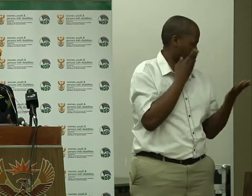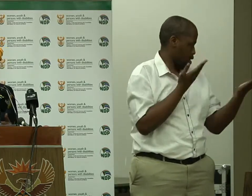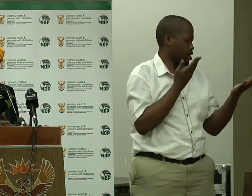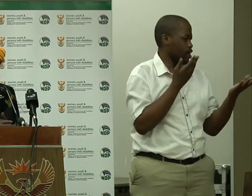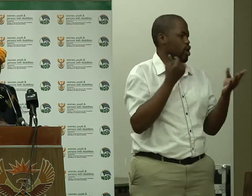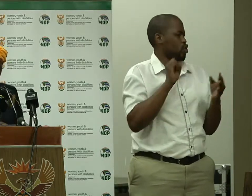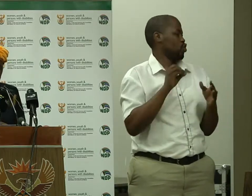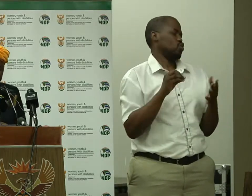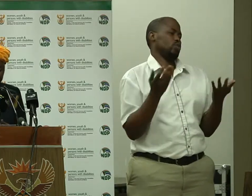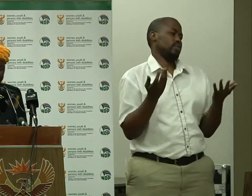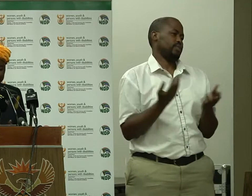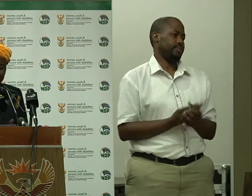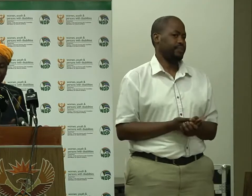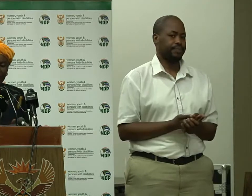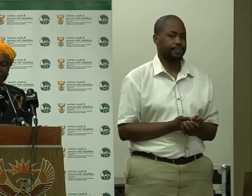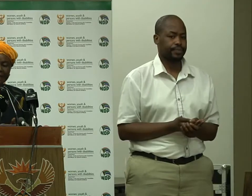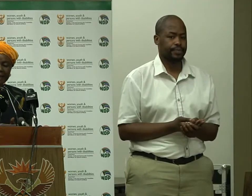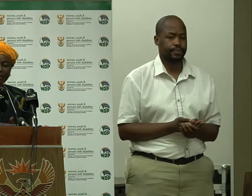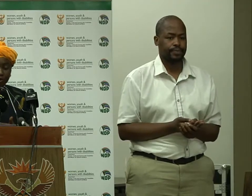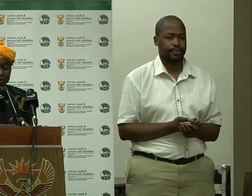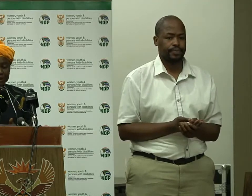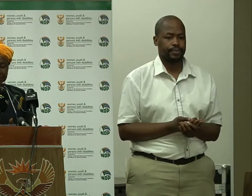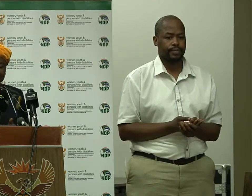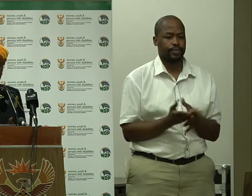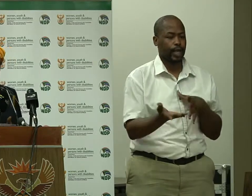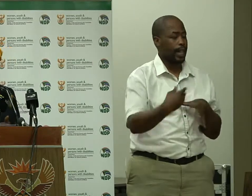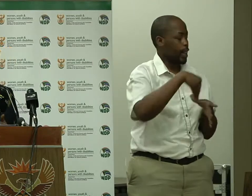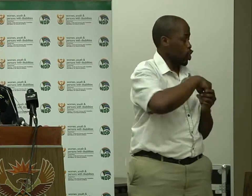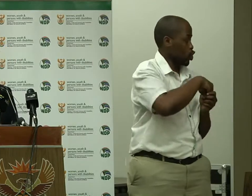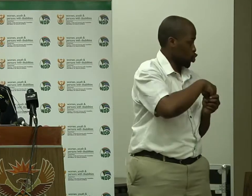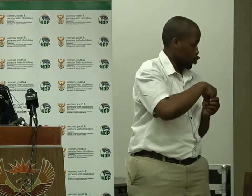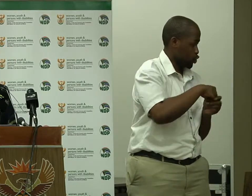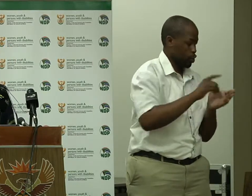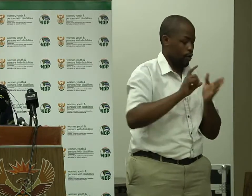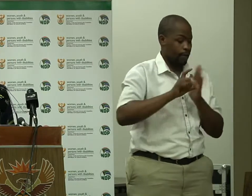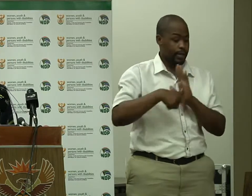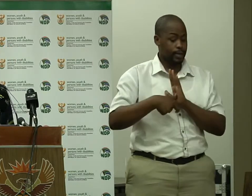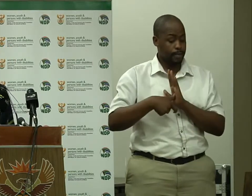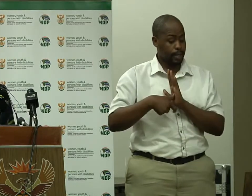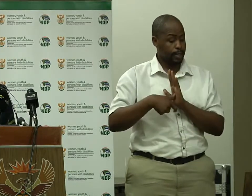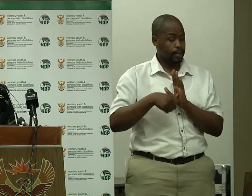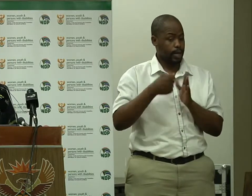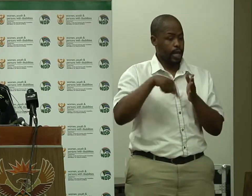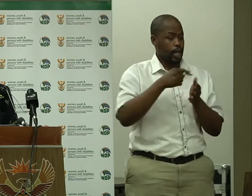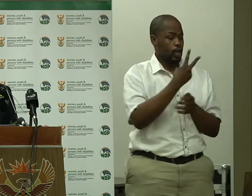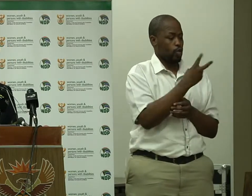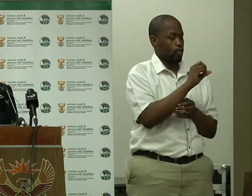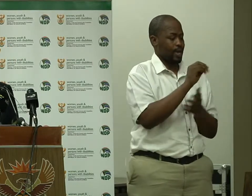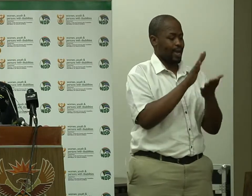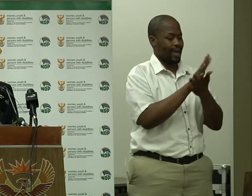Benny Palime. The inclusion of disabilities in the